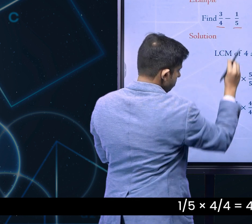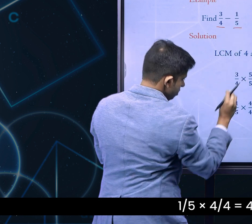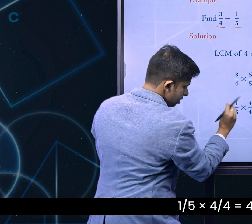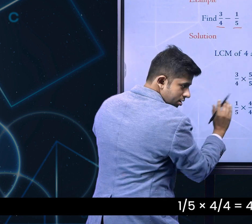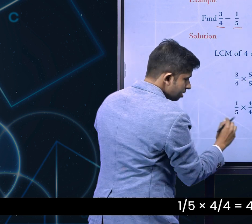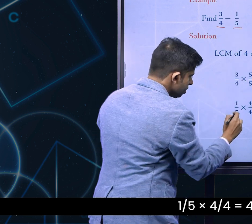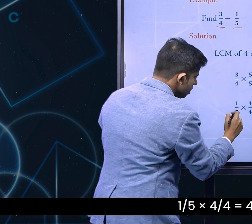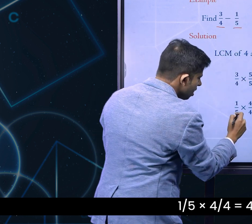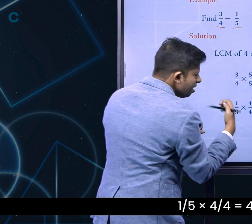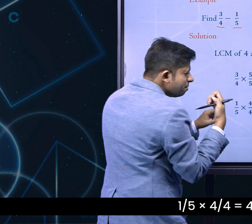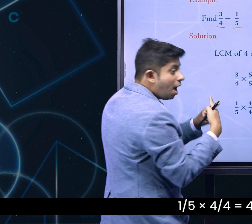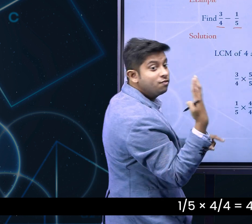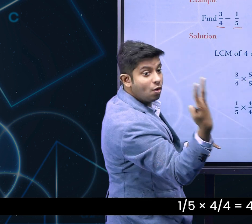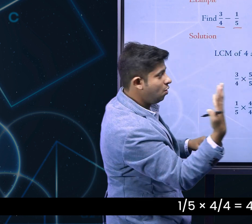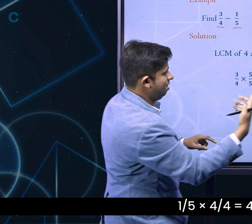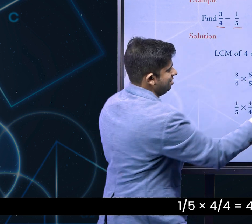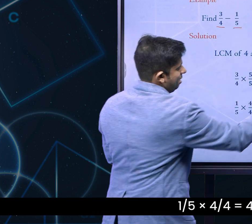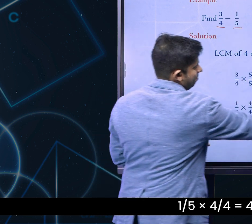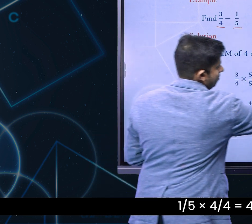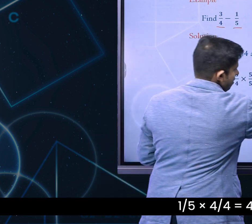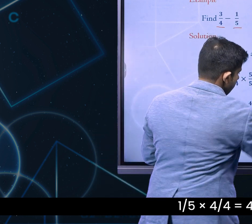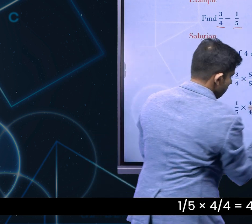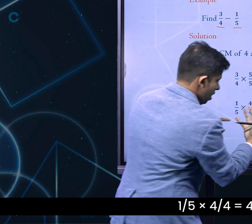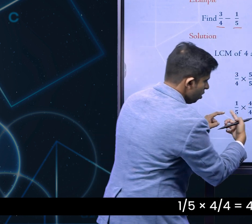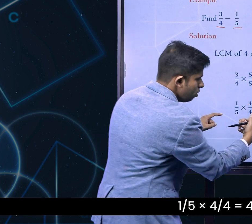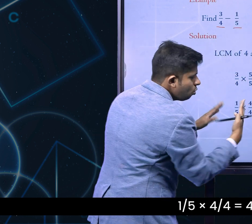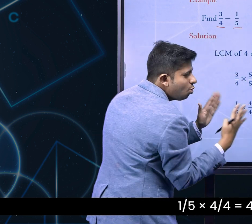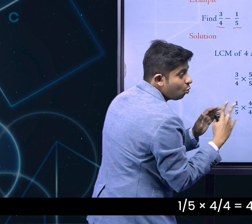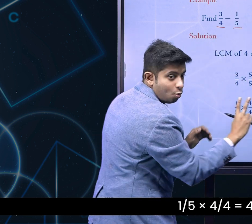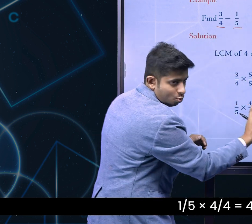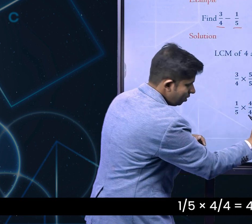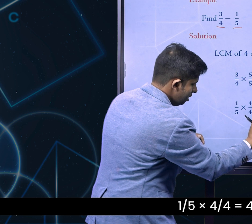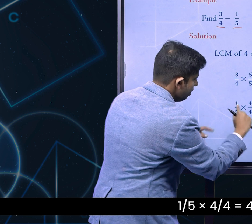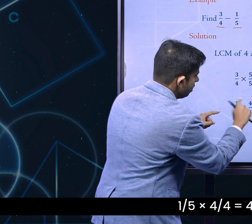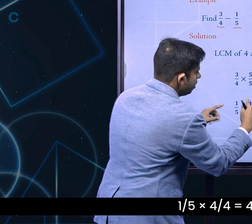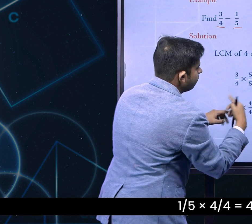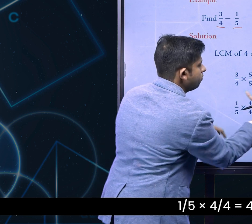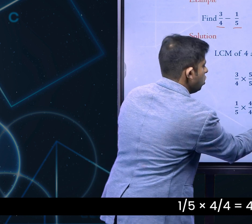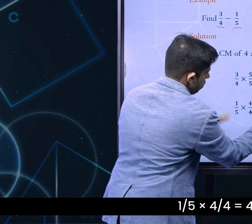1 by 5 into 4 by 4 is equal to 4 by 20.